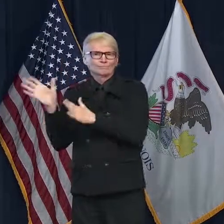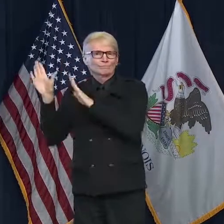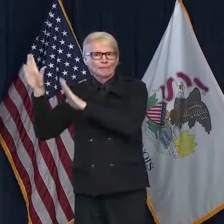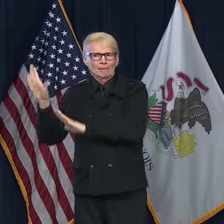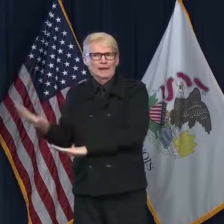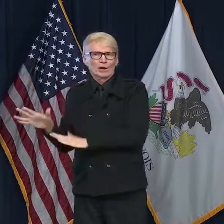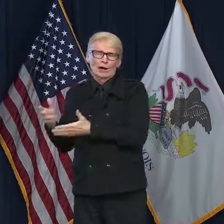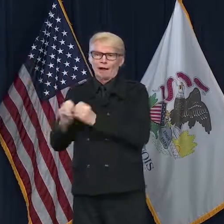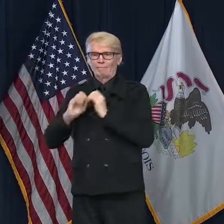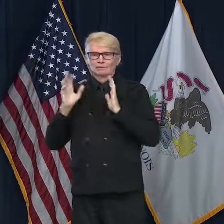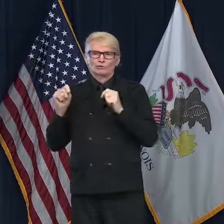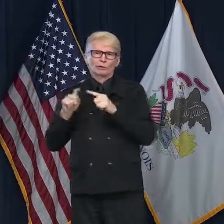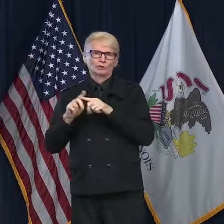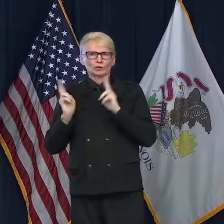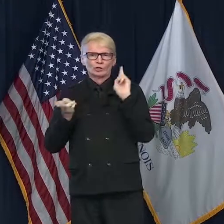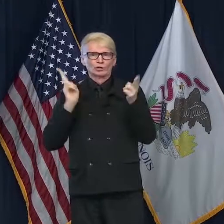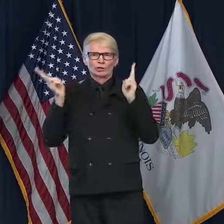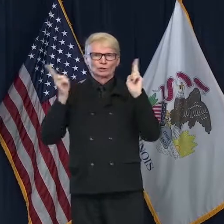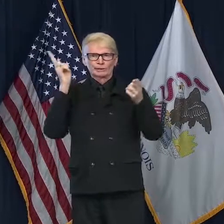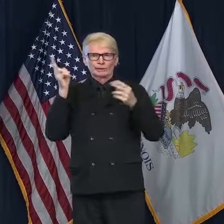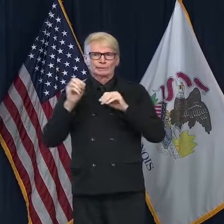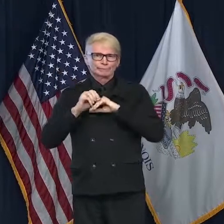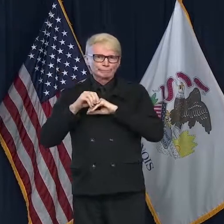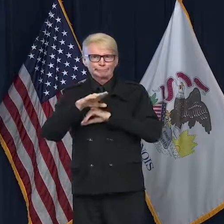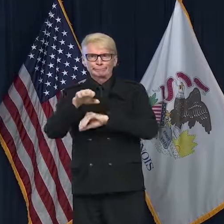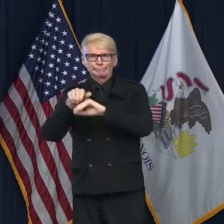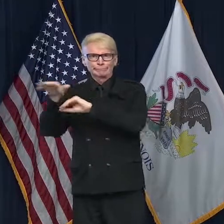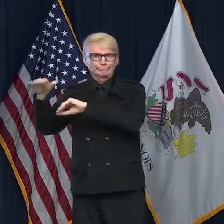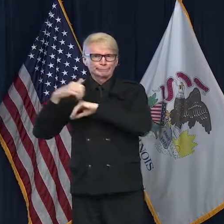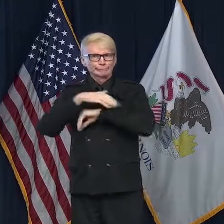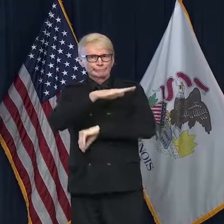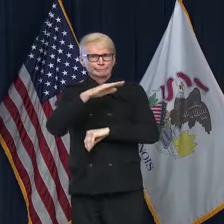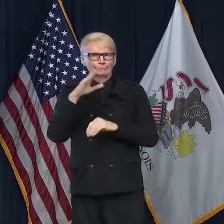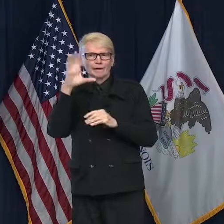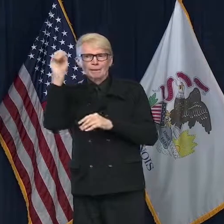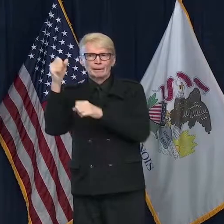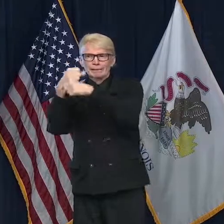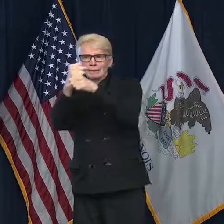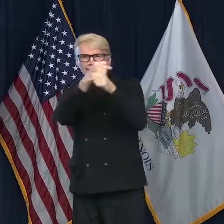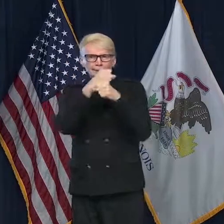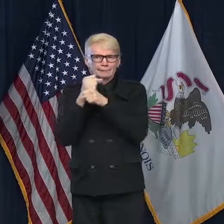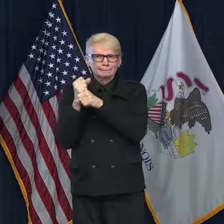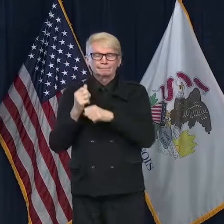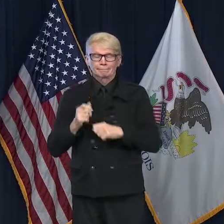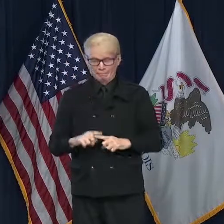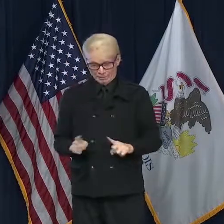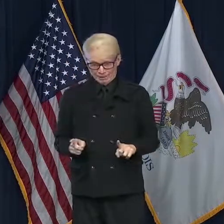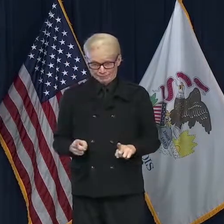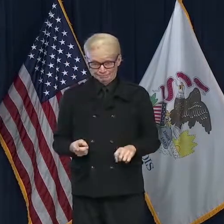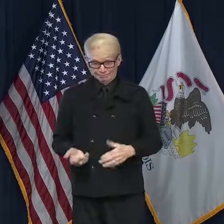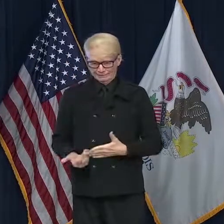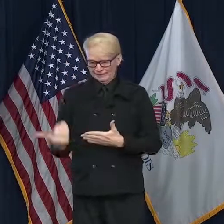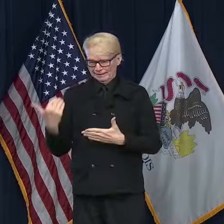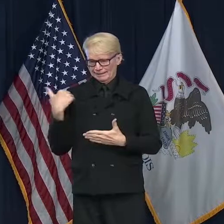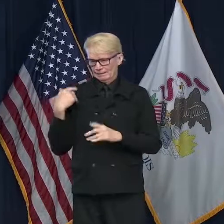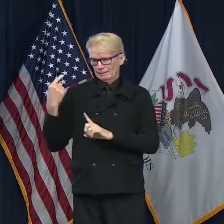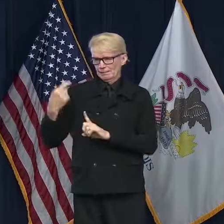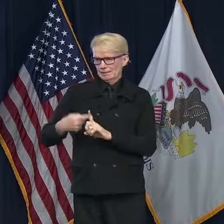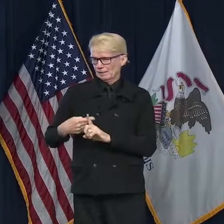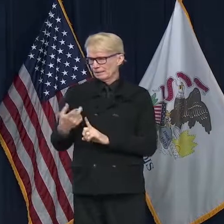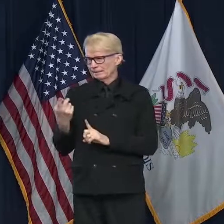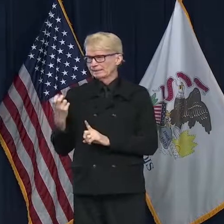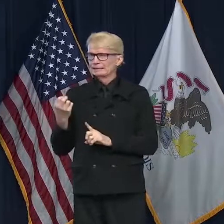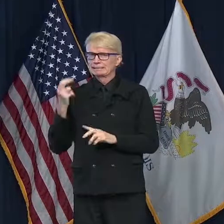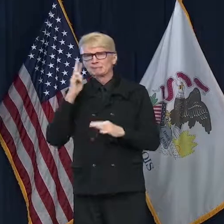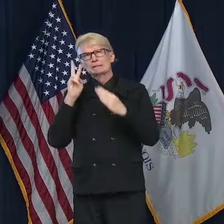up as fast as they can. But I know that a few months ago, he felt like, by late